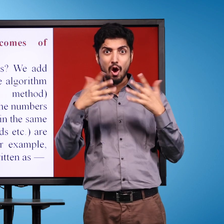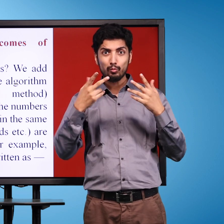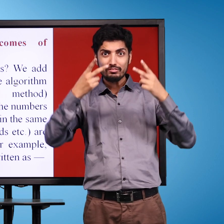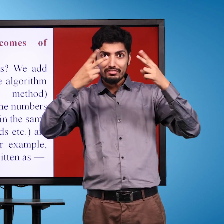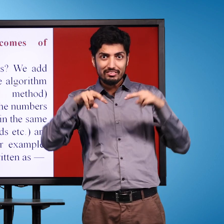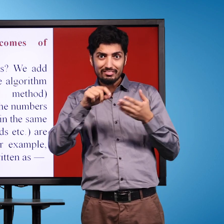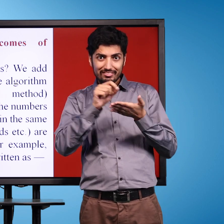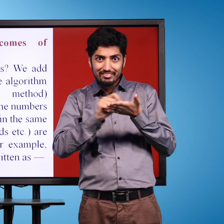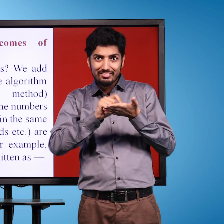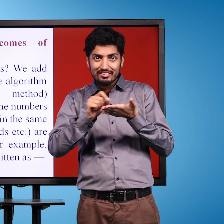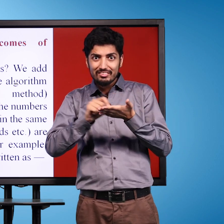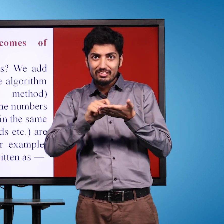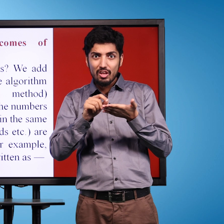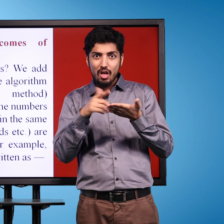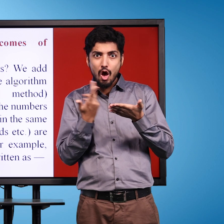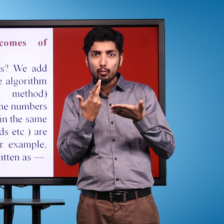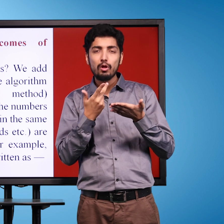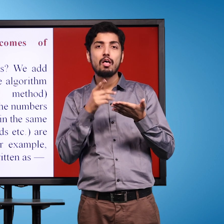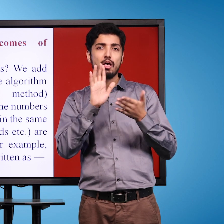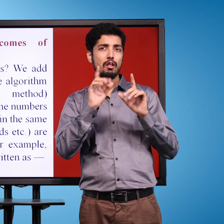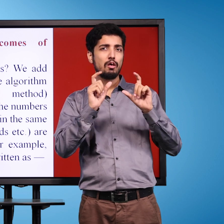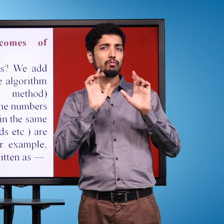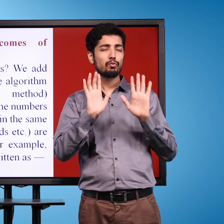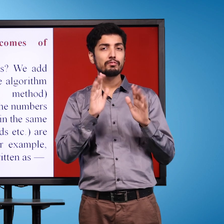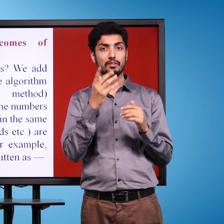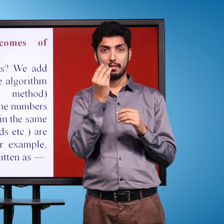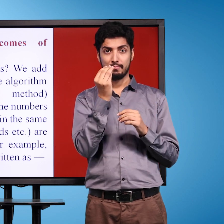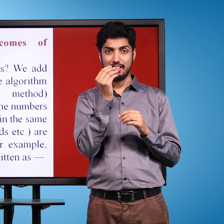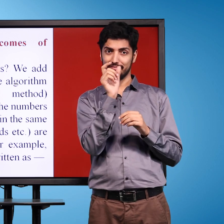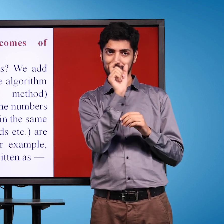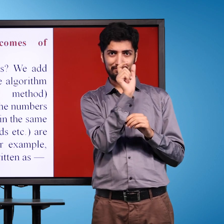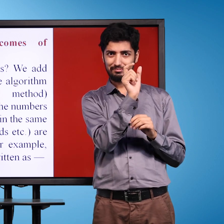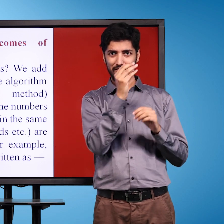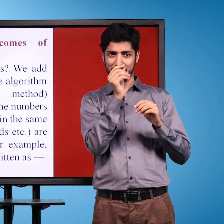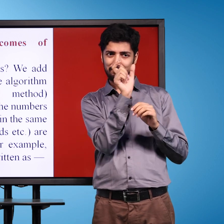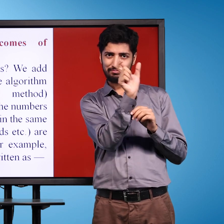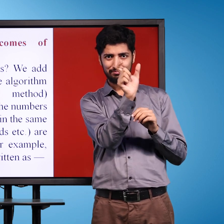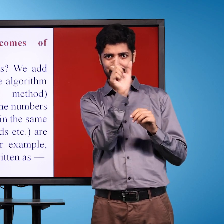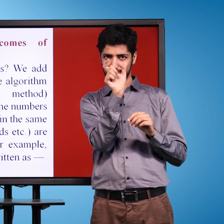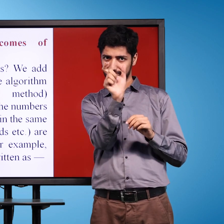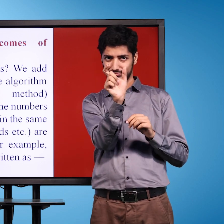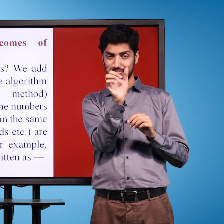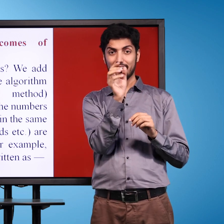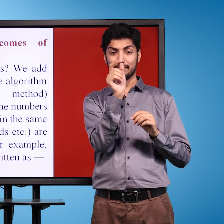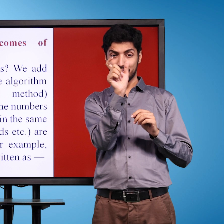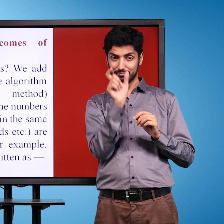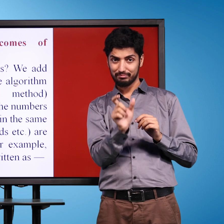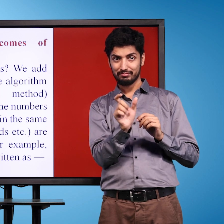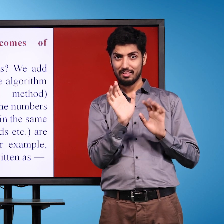We write the numbers taking care that the digits in the same place, that is, ones, tens,